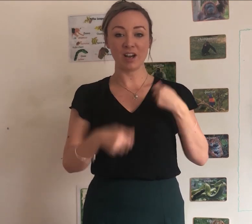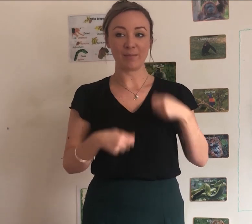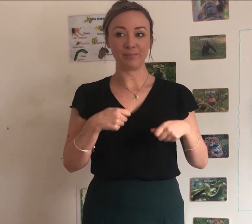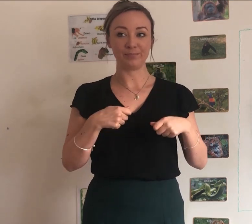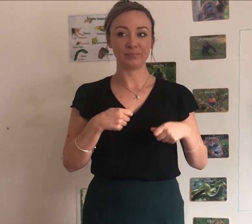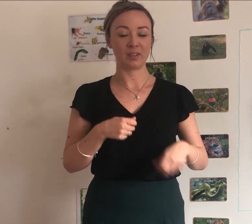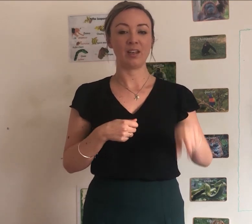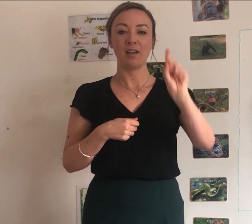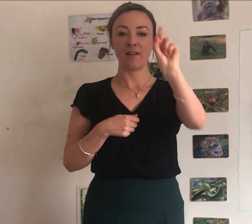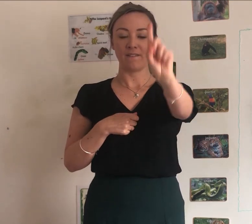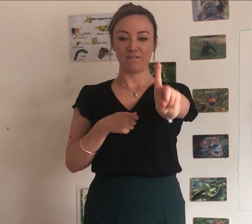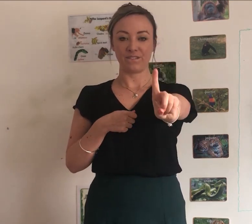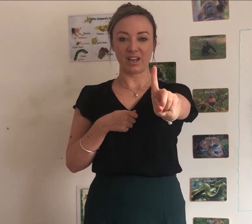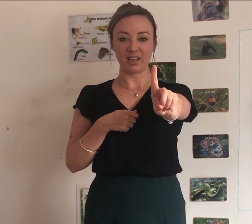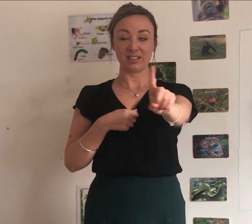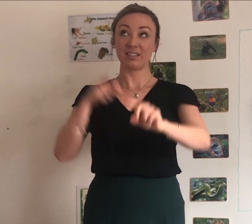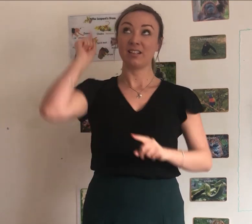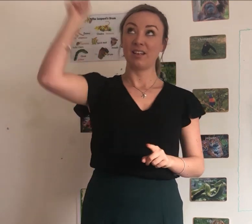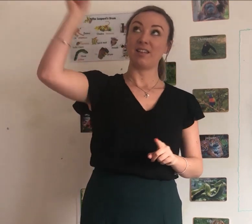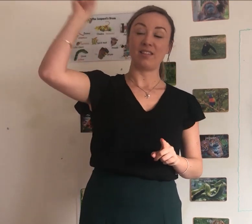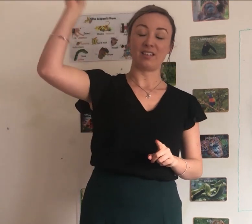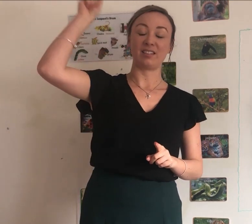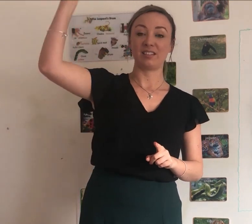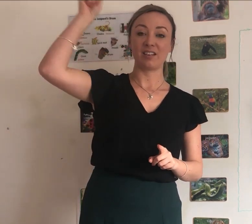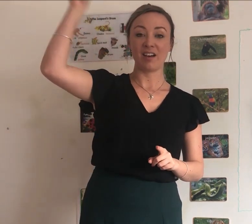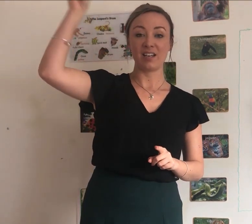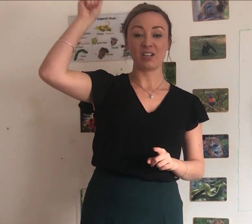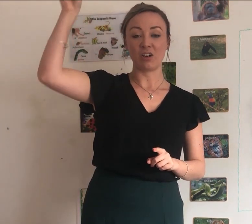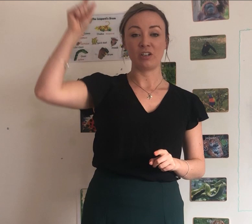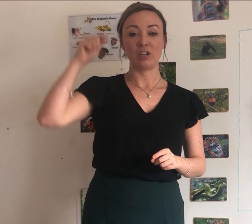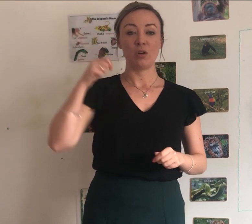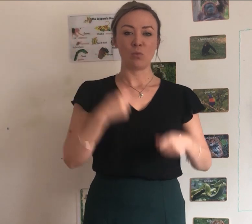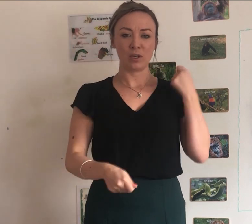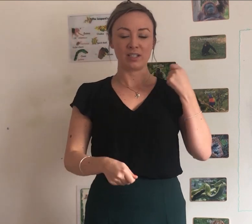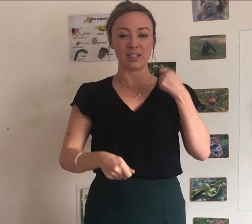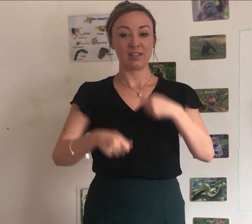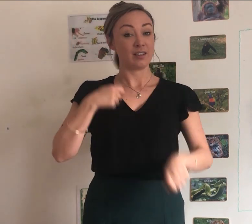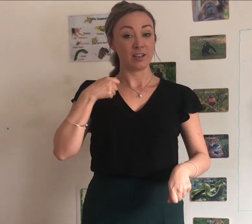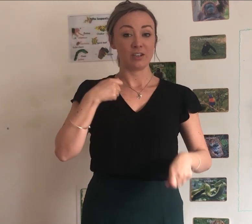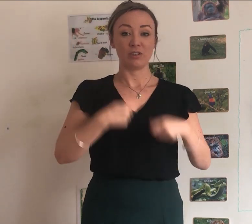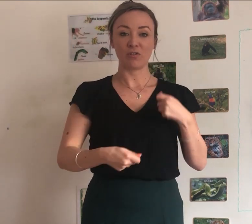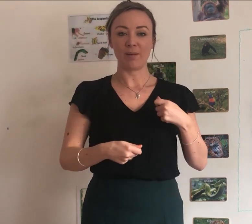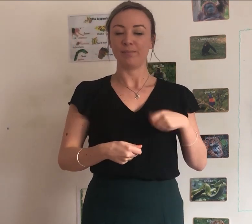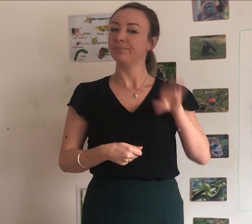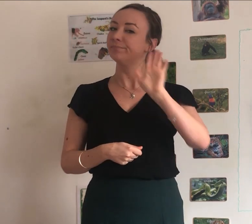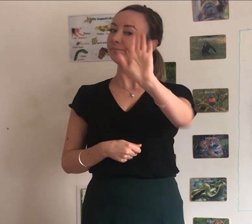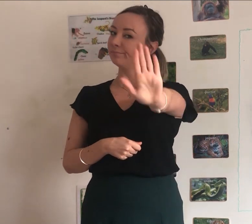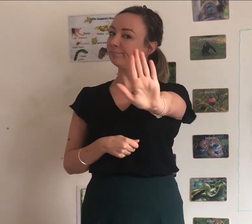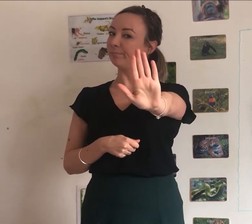drum. First, the sky god wanted the drum,